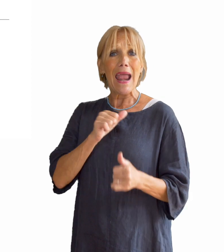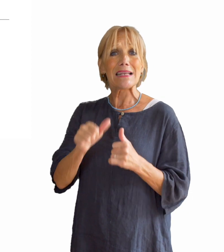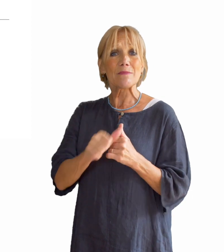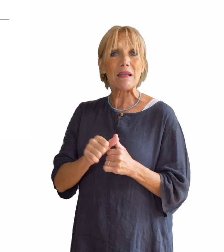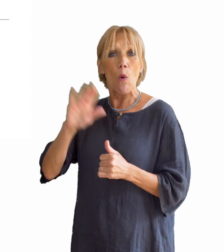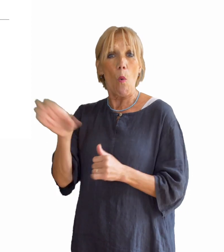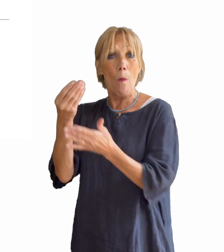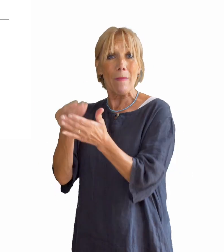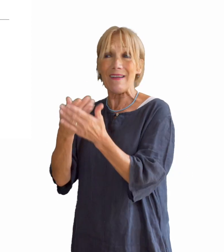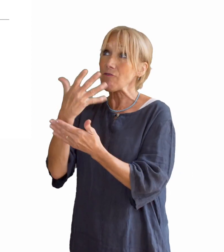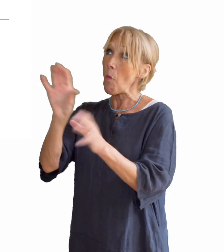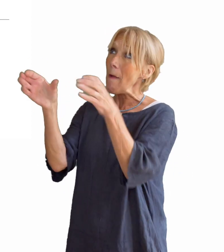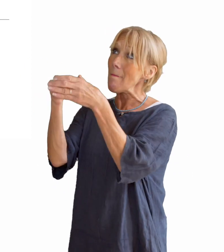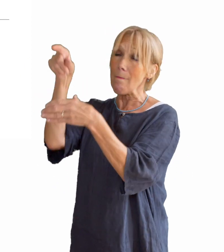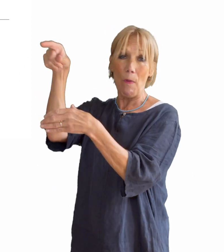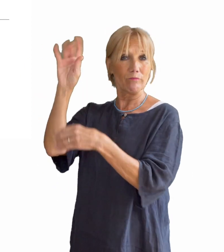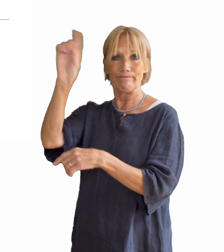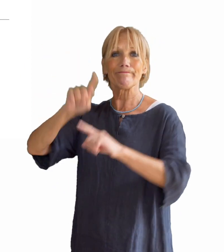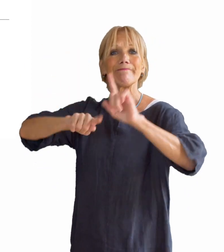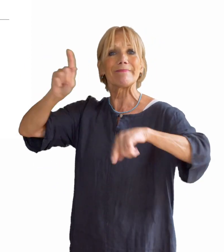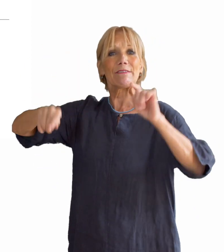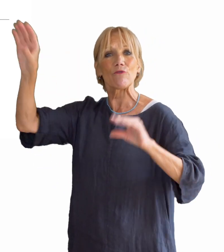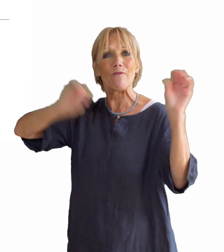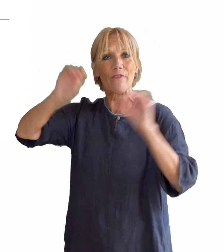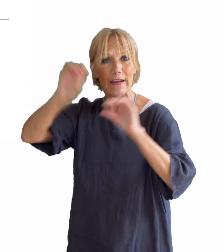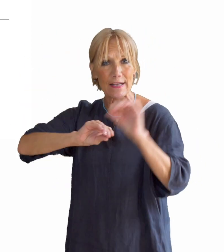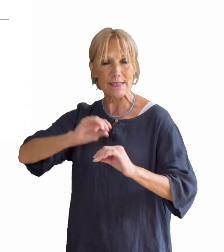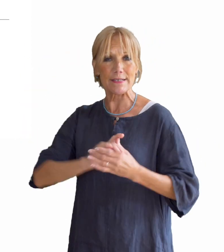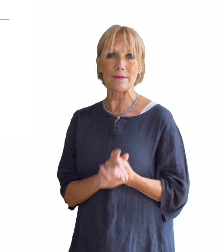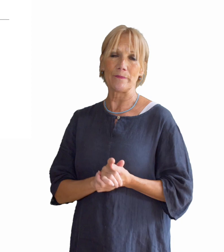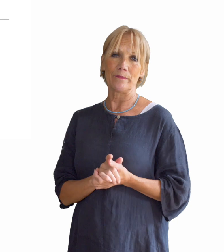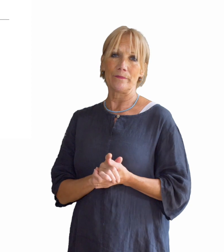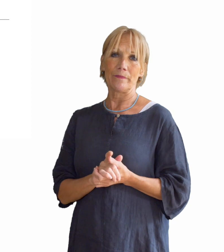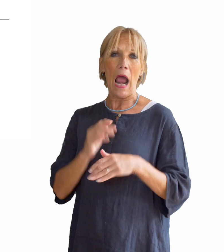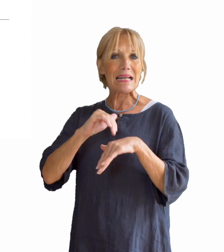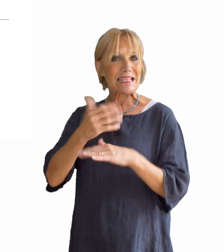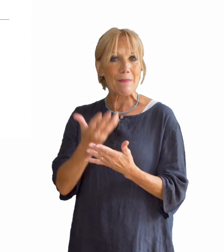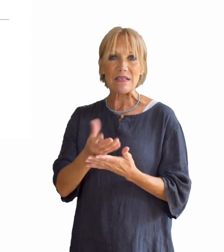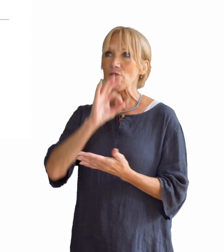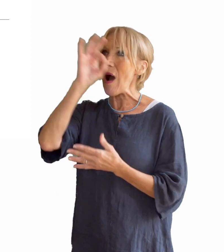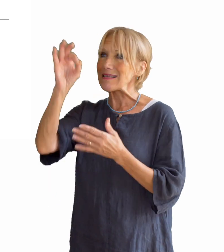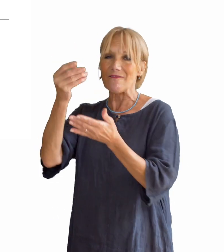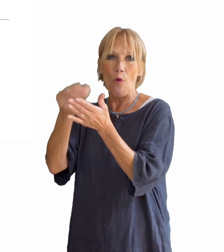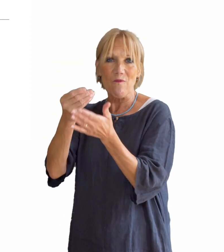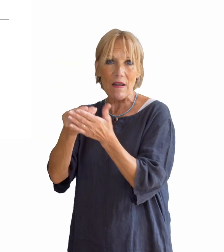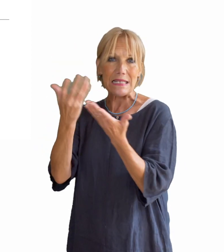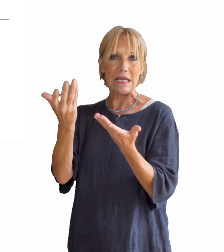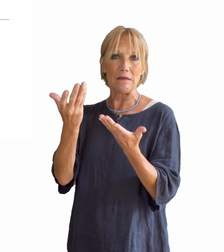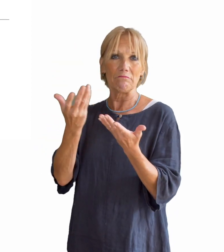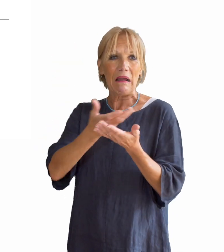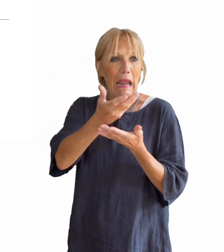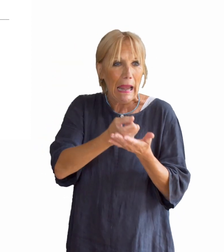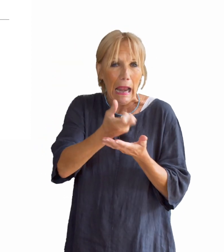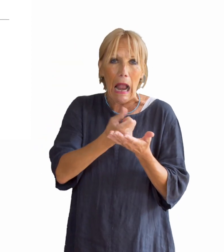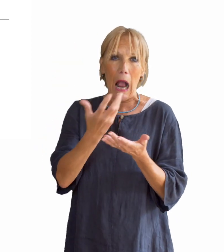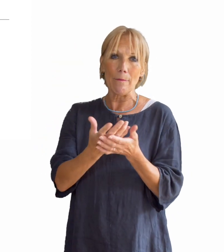Finally, it is better not to have all your eggs in one basket with regard to managing a meeting centre's finances. This applies whether you are